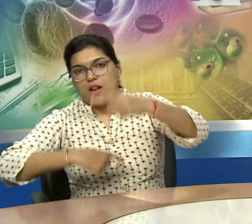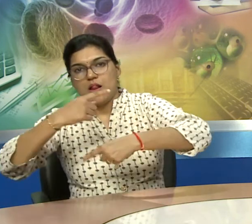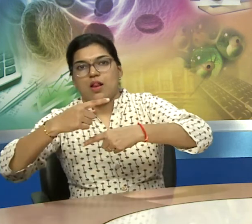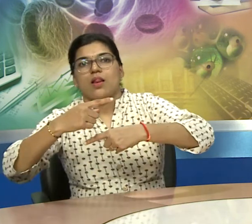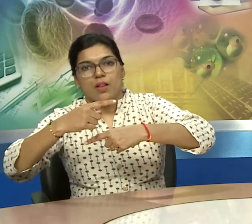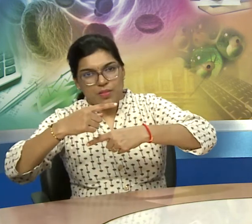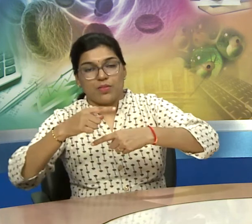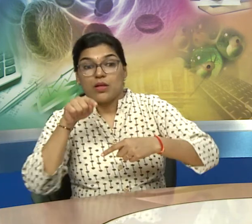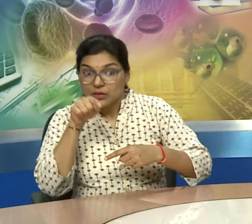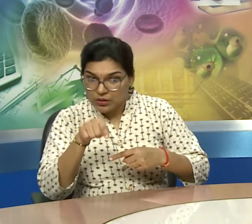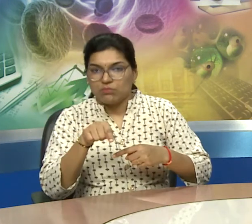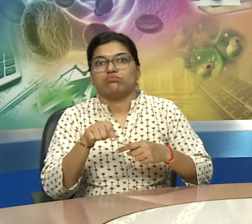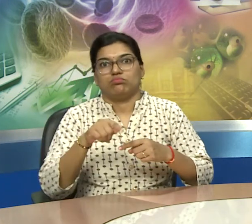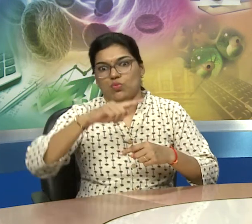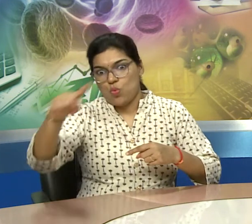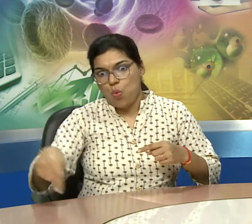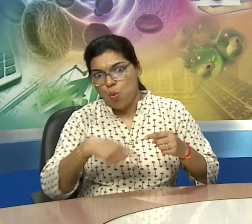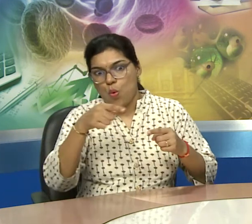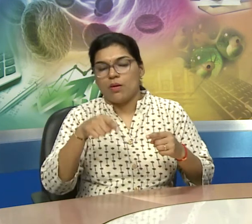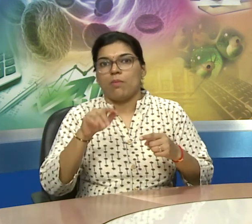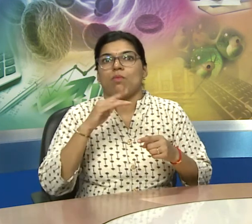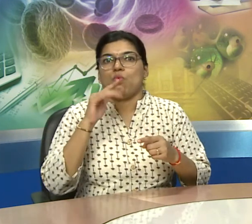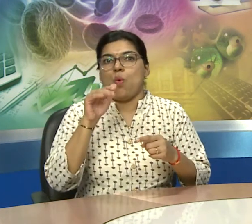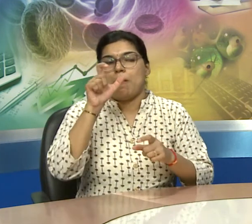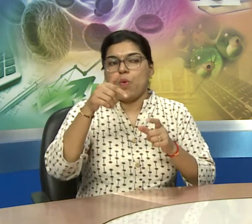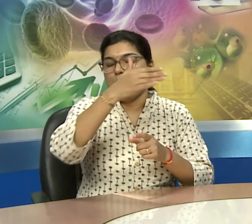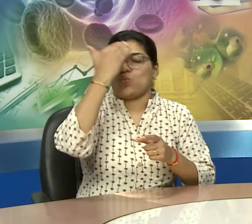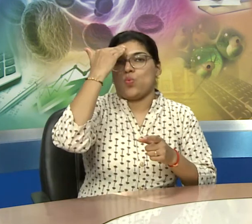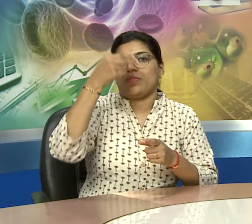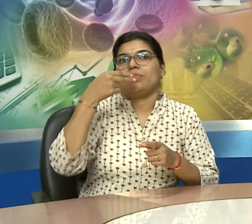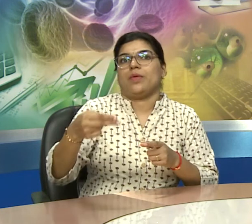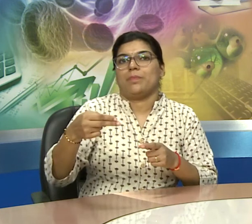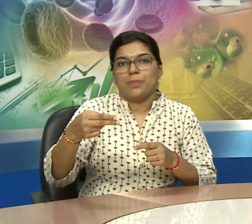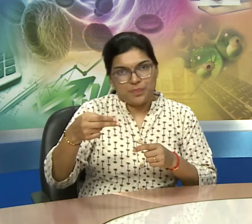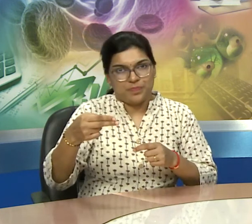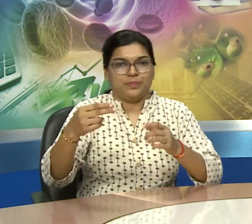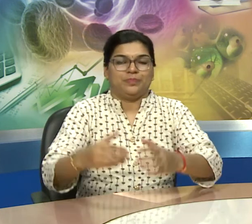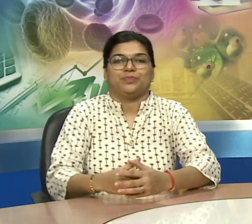So we call all these as discovery of wheel led to different invention.